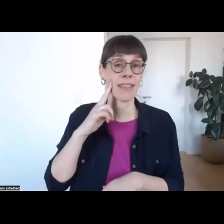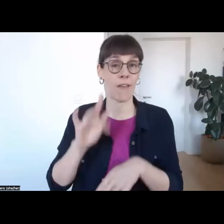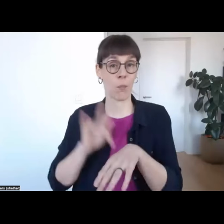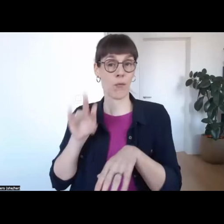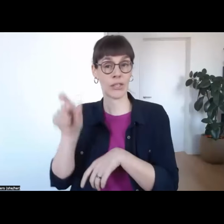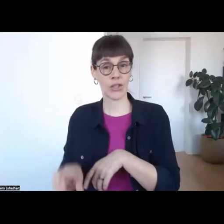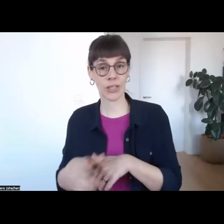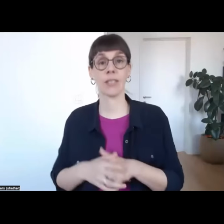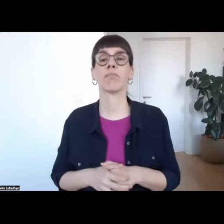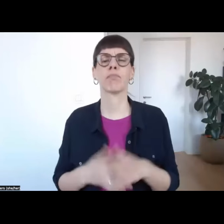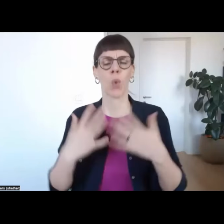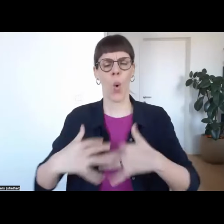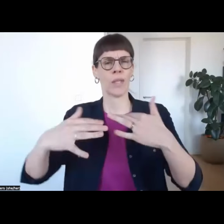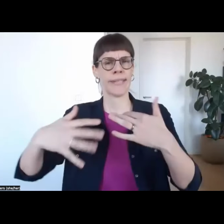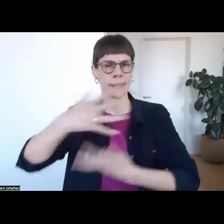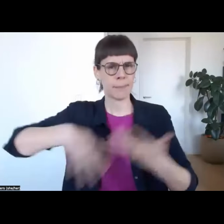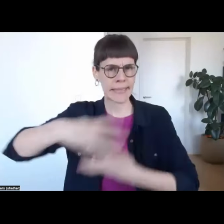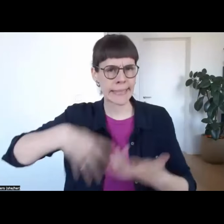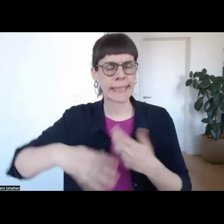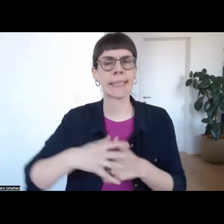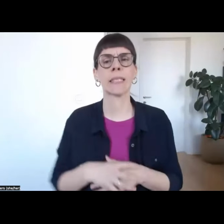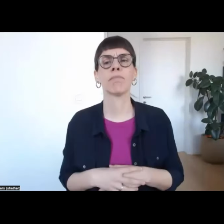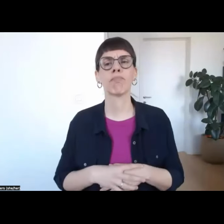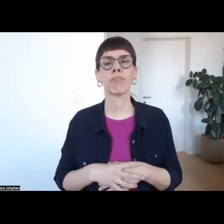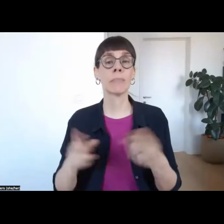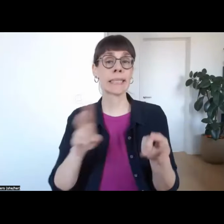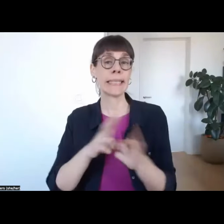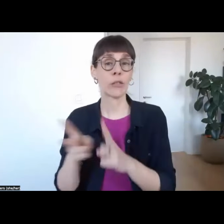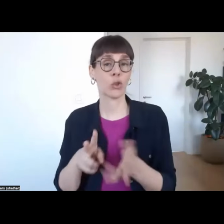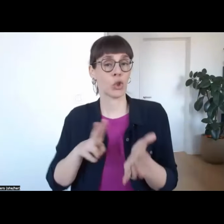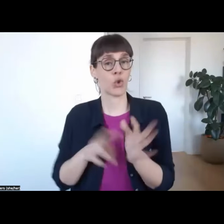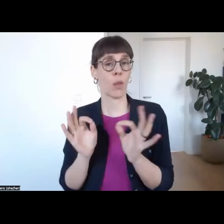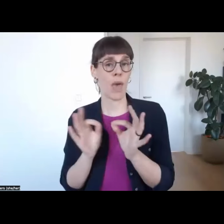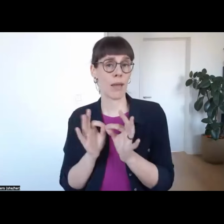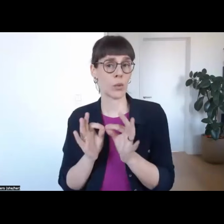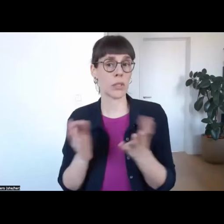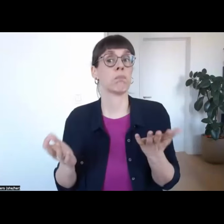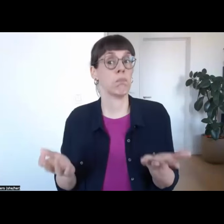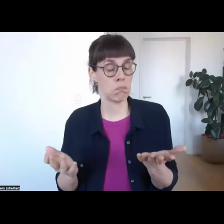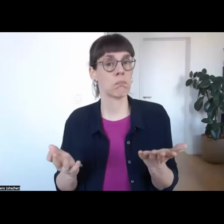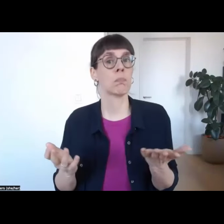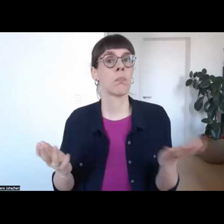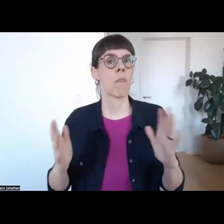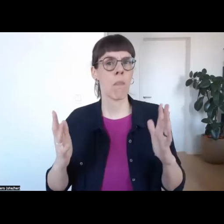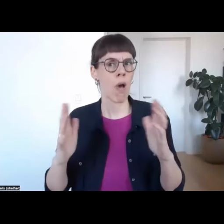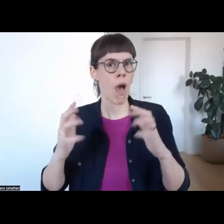a male deaf professional, maybe the audience is mixed and the interpreter is